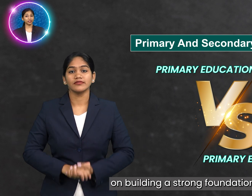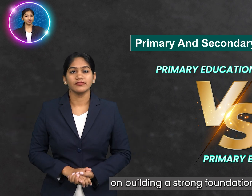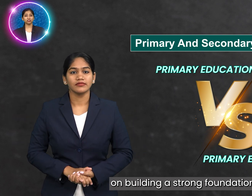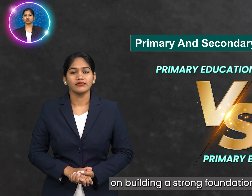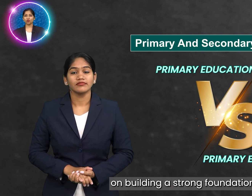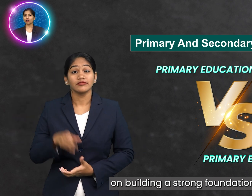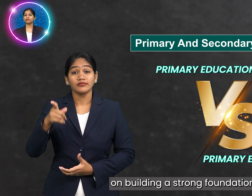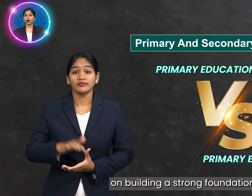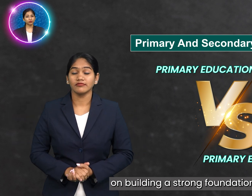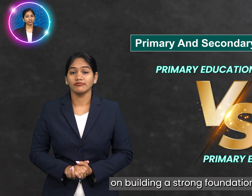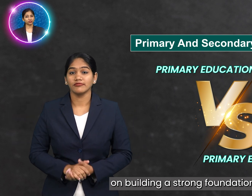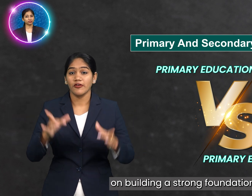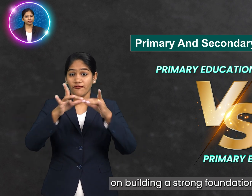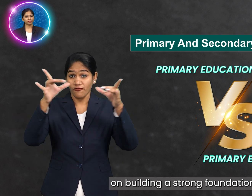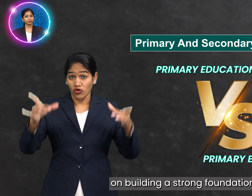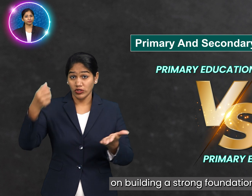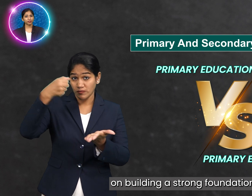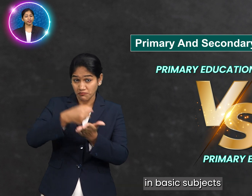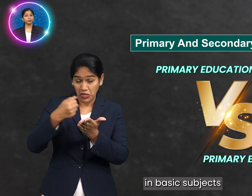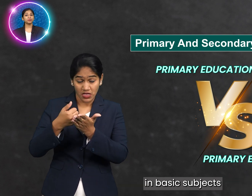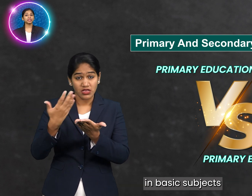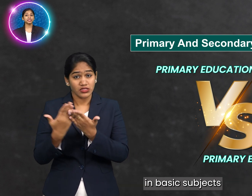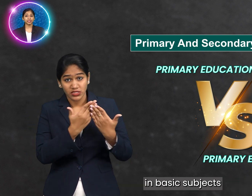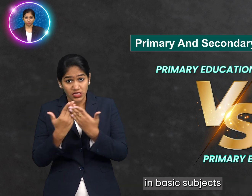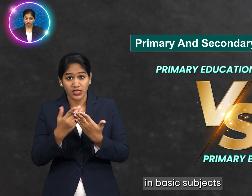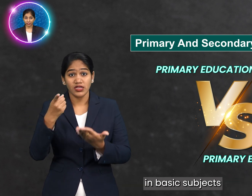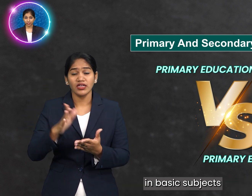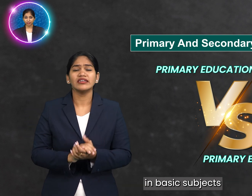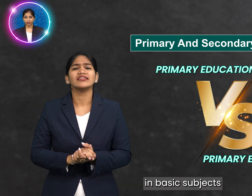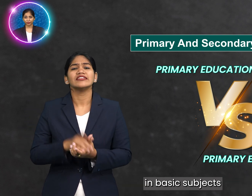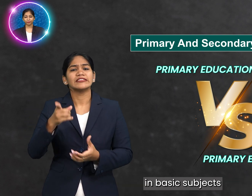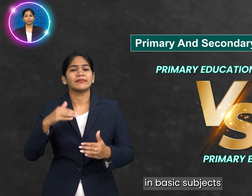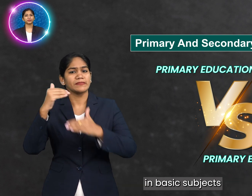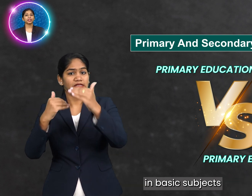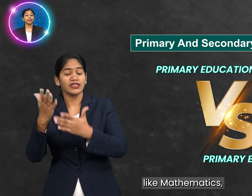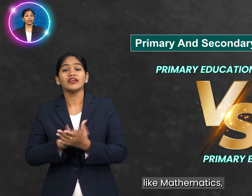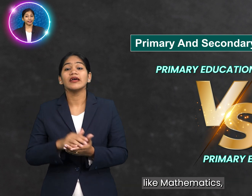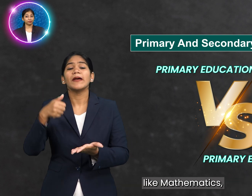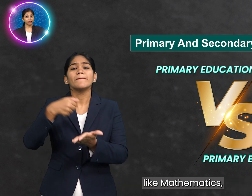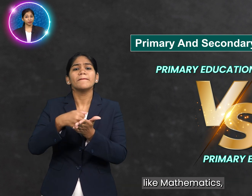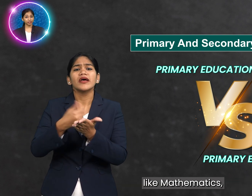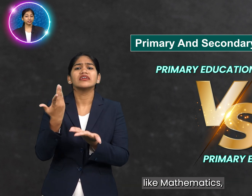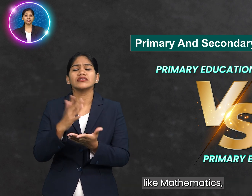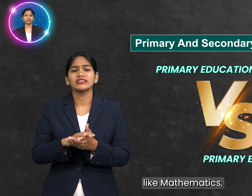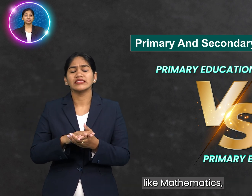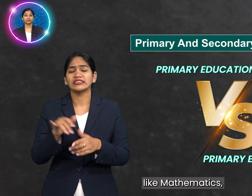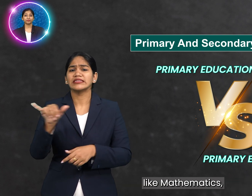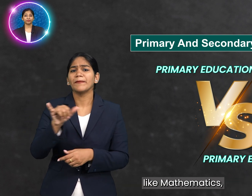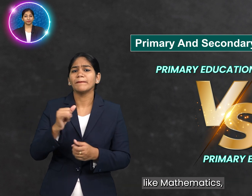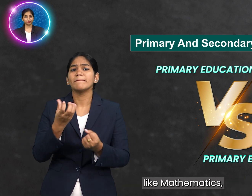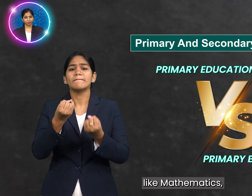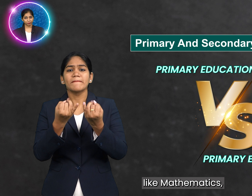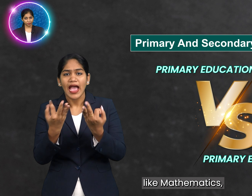on building a strong foundation in basic subjects like mathematics,